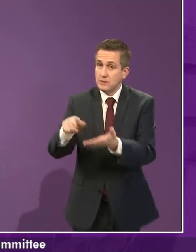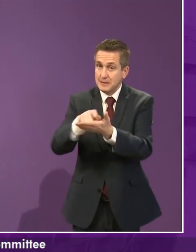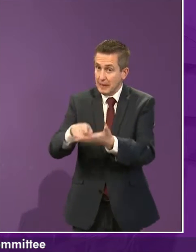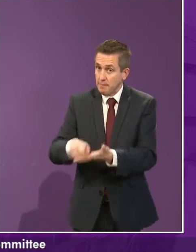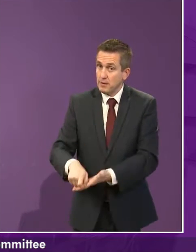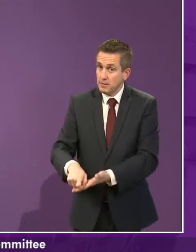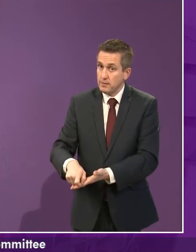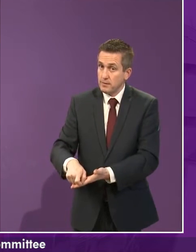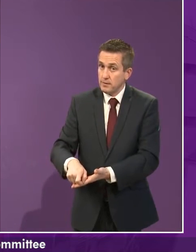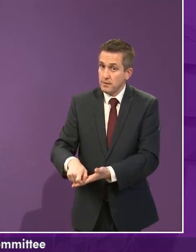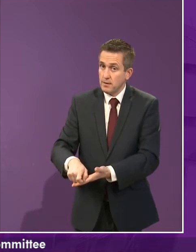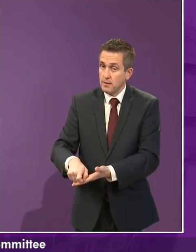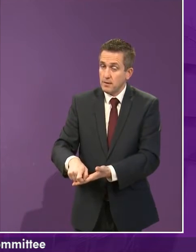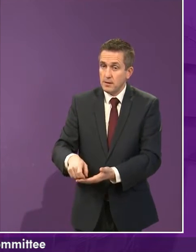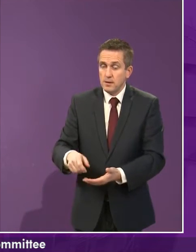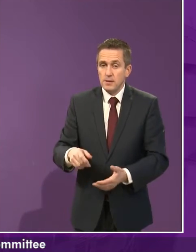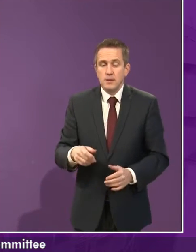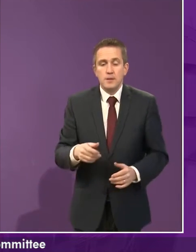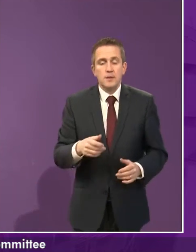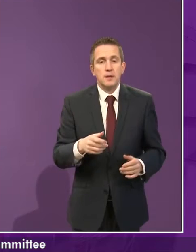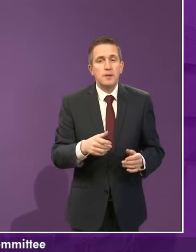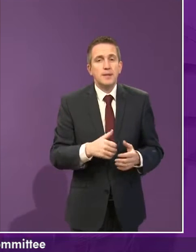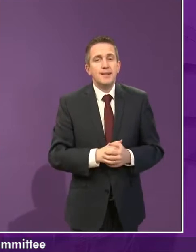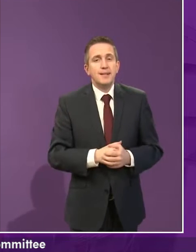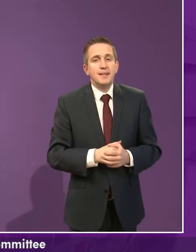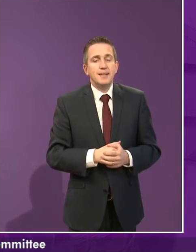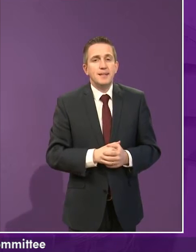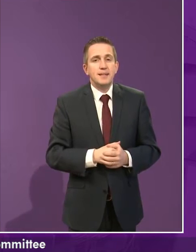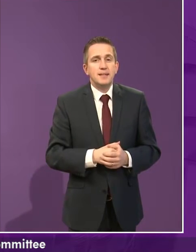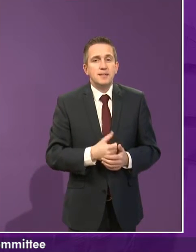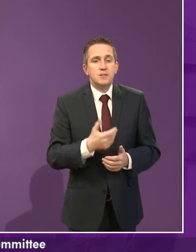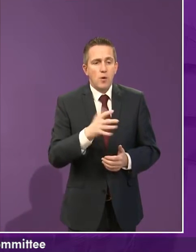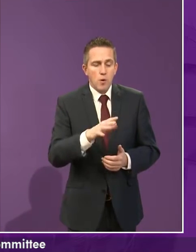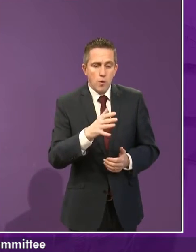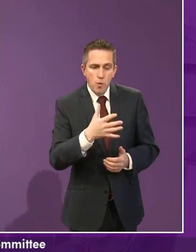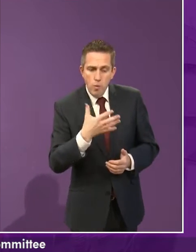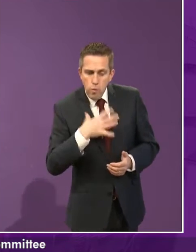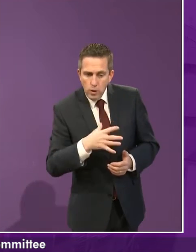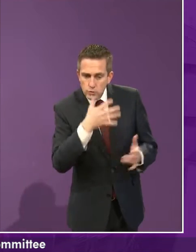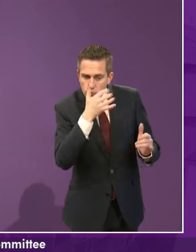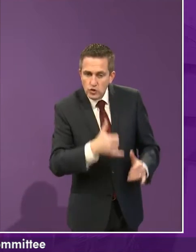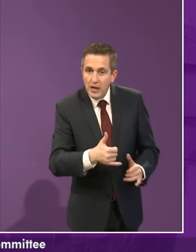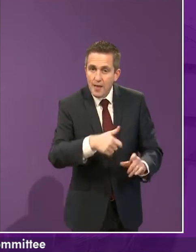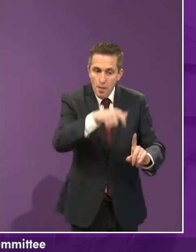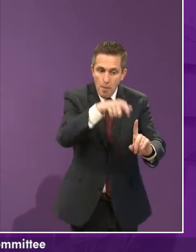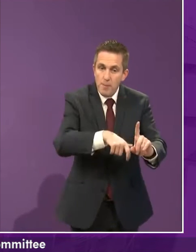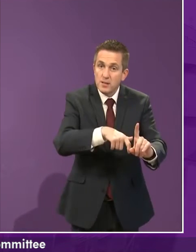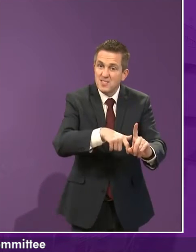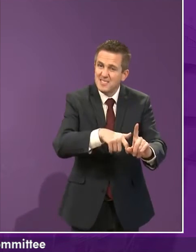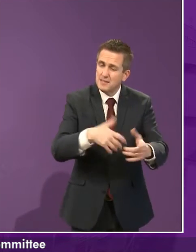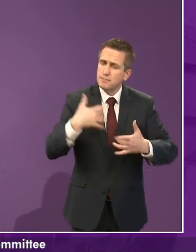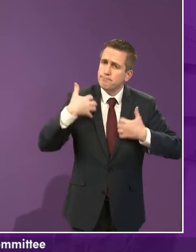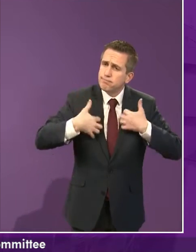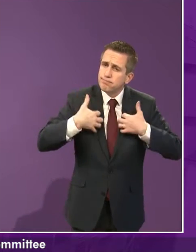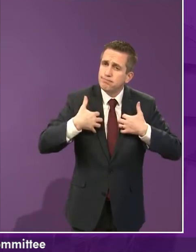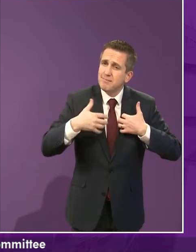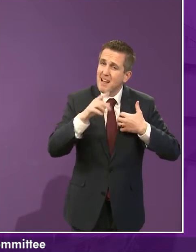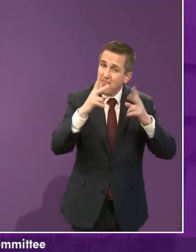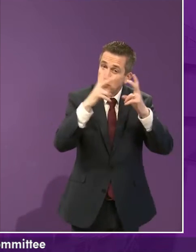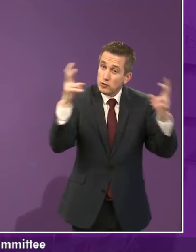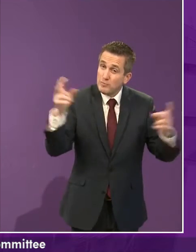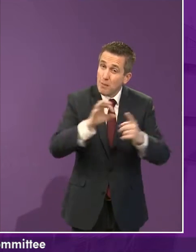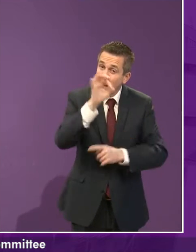So yes, we are looking for an indication of an interest in the subject that a student is applying for, but they